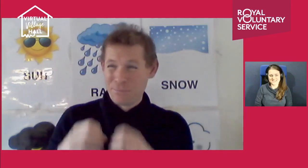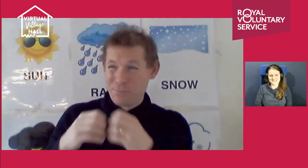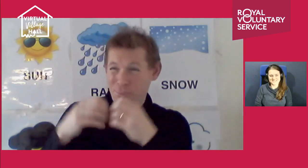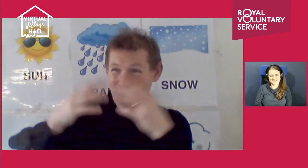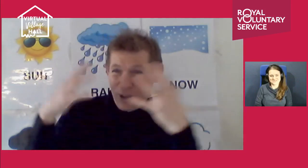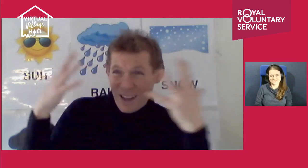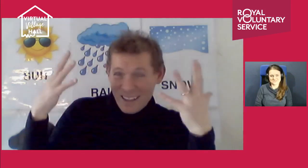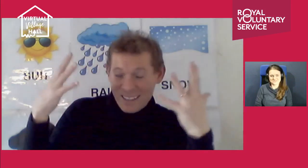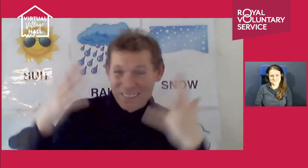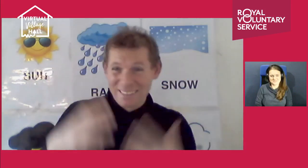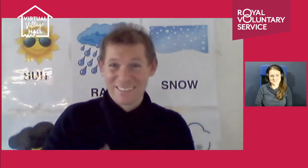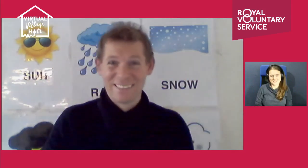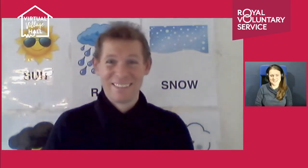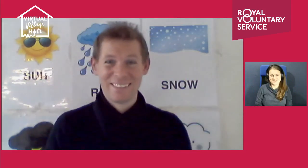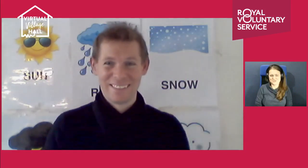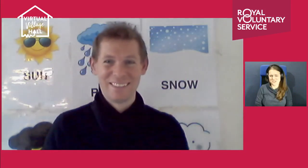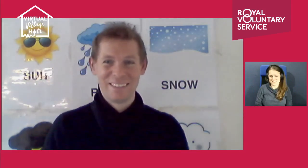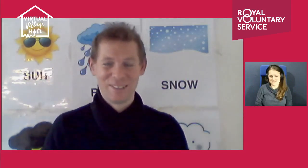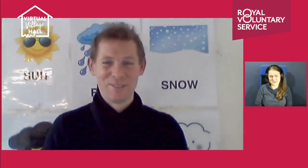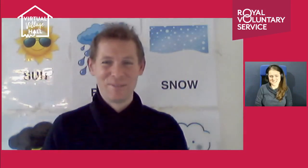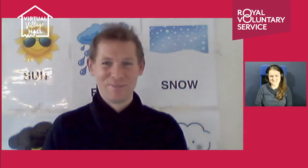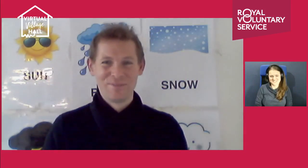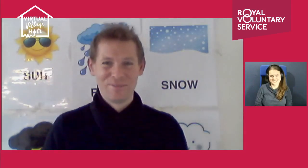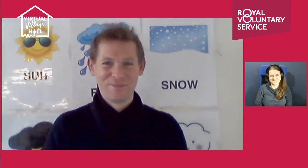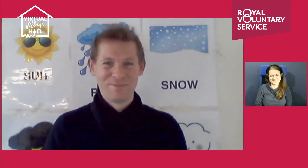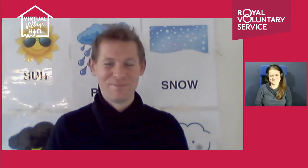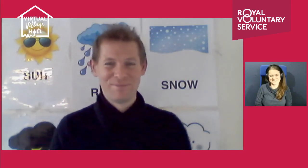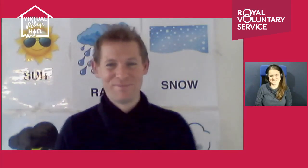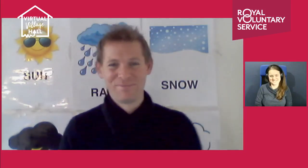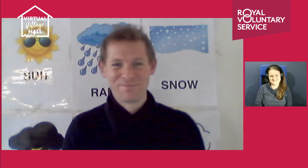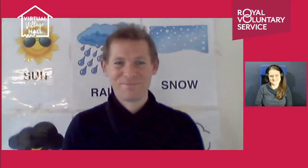bright. It is really bright.